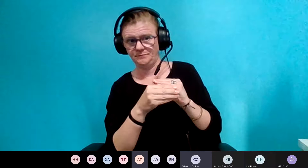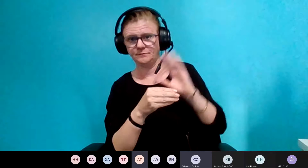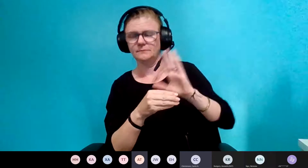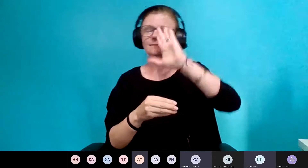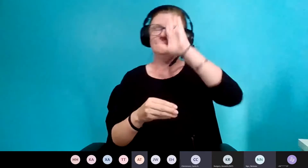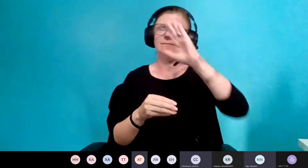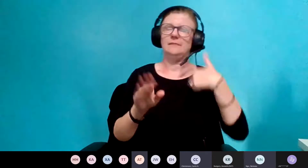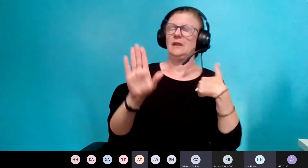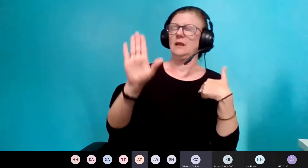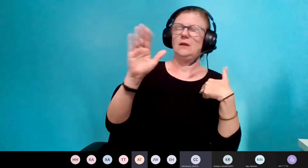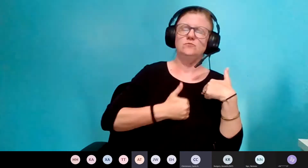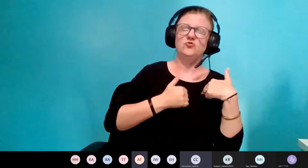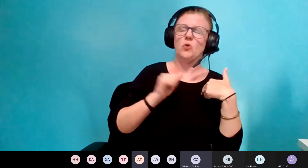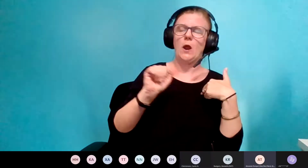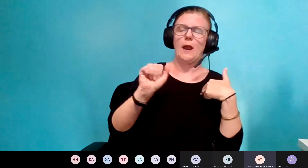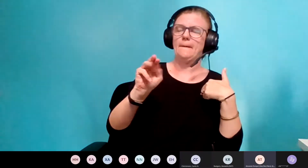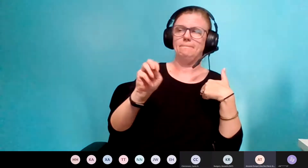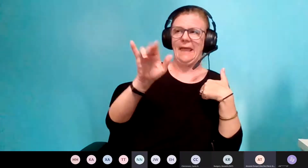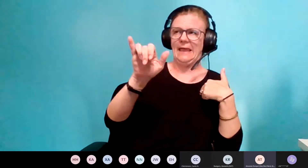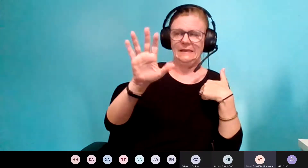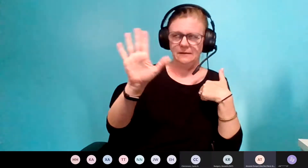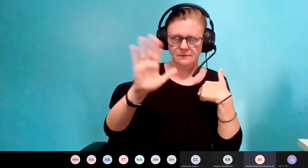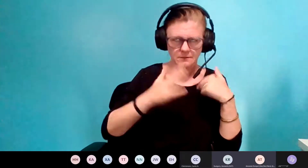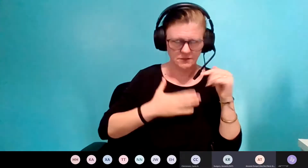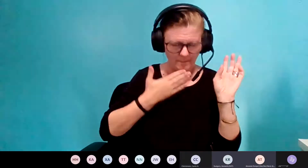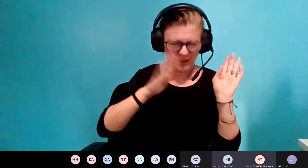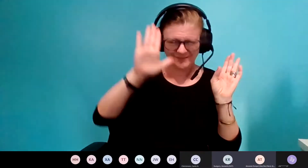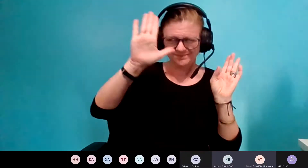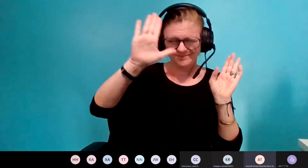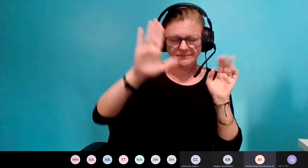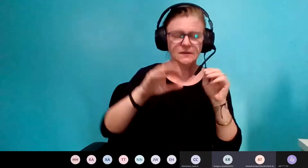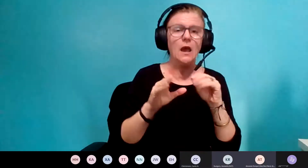Sorry, this is Mandy. It wasn't.